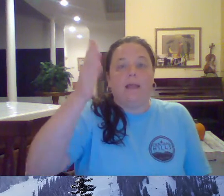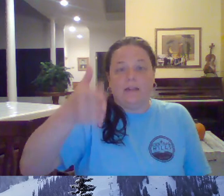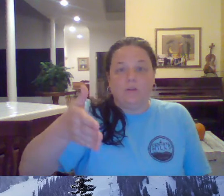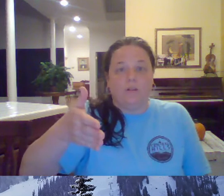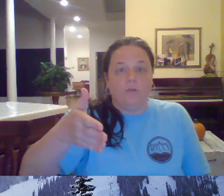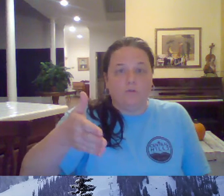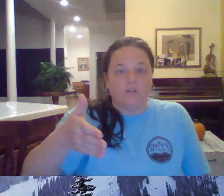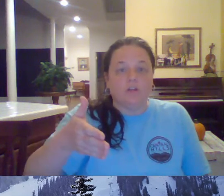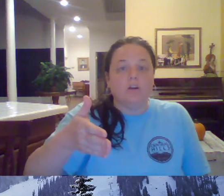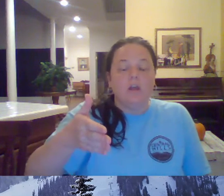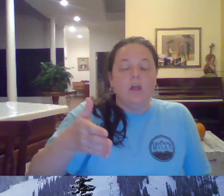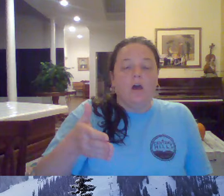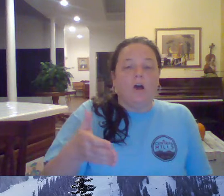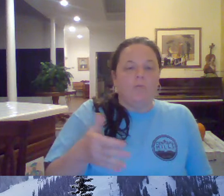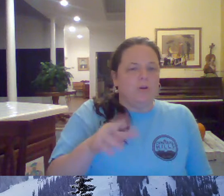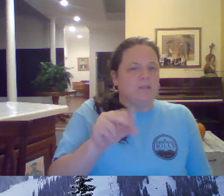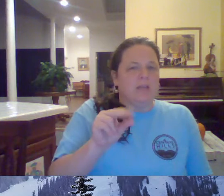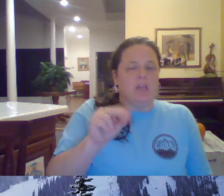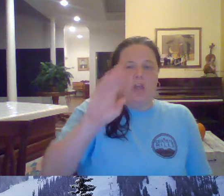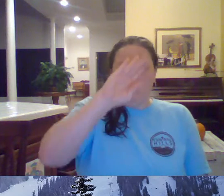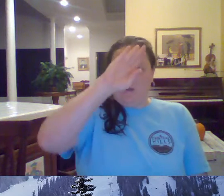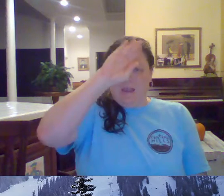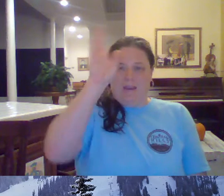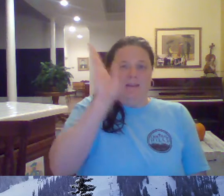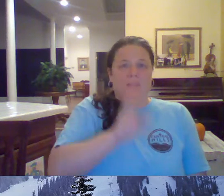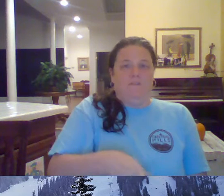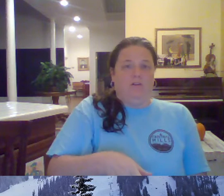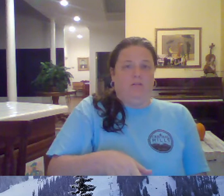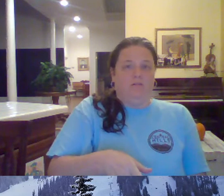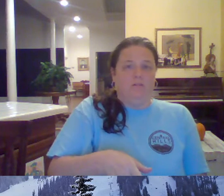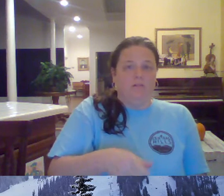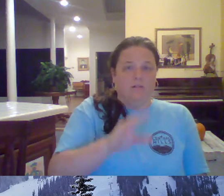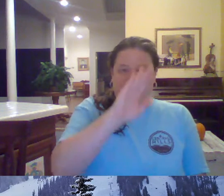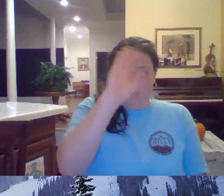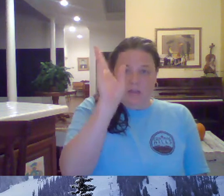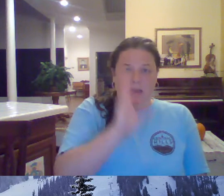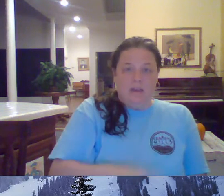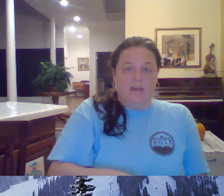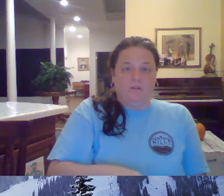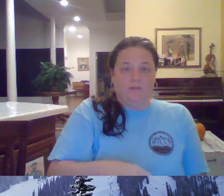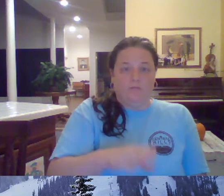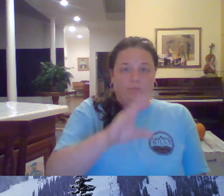I'm planning to, though, in the future. Or you can say, no, never.